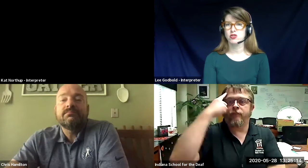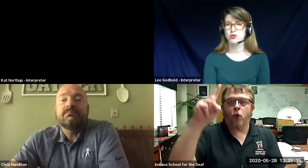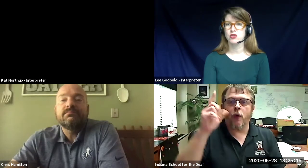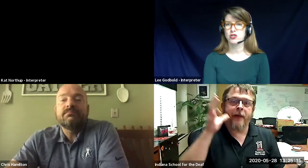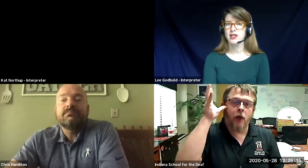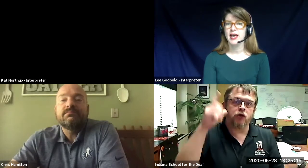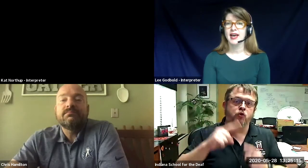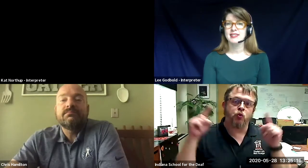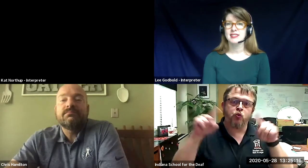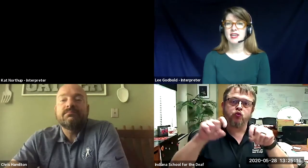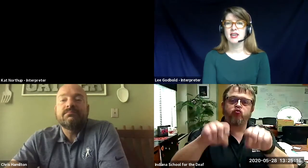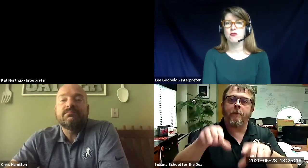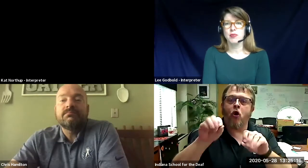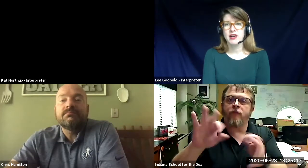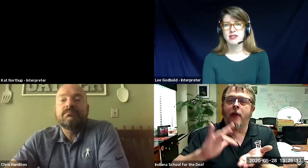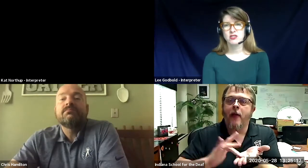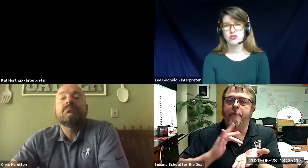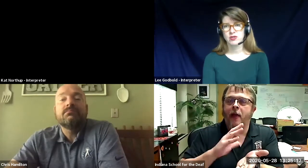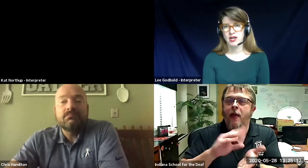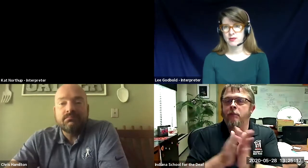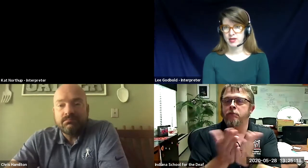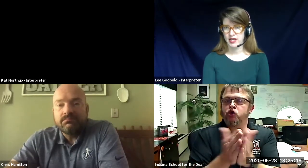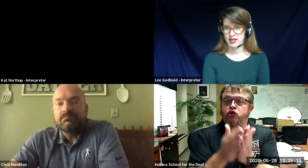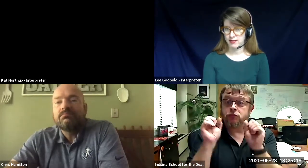June 3rd as a day for parents to come and